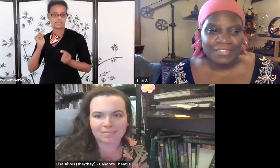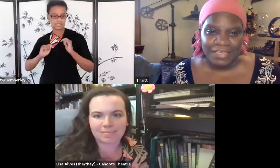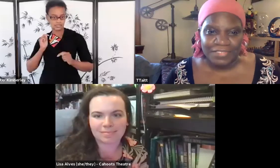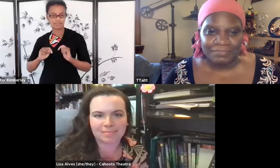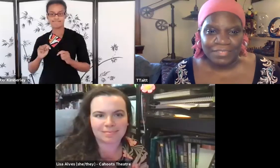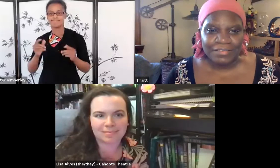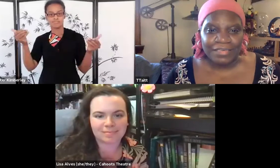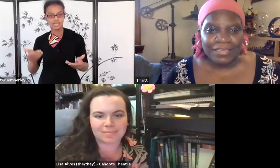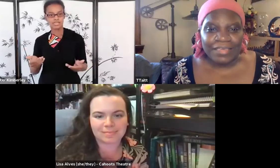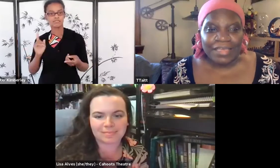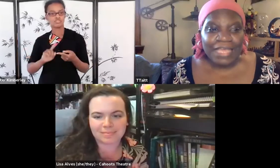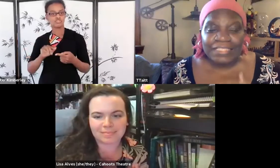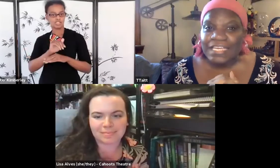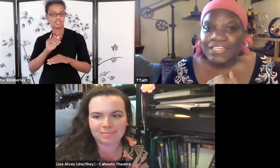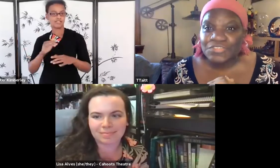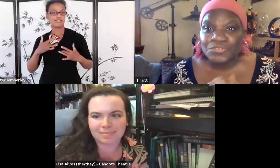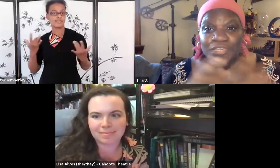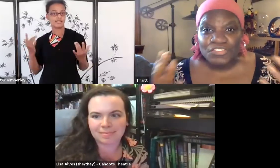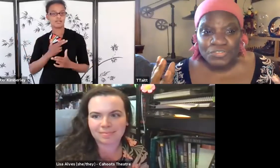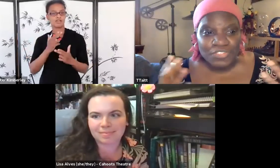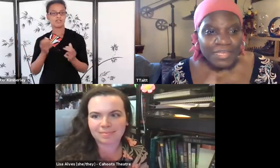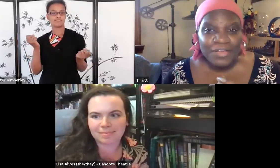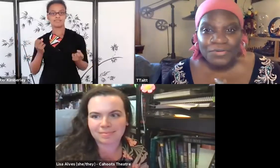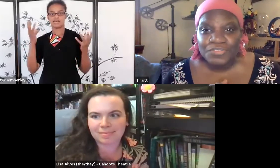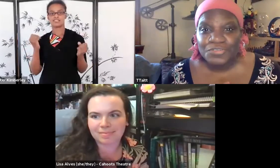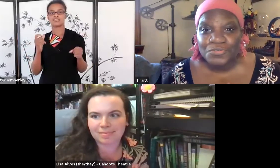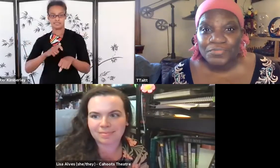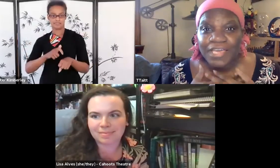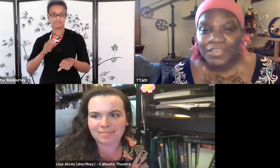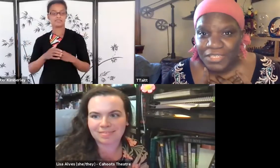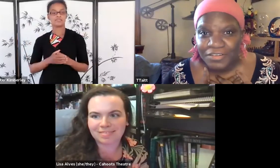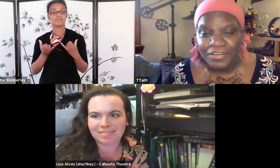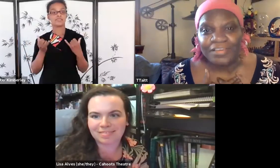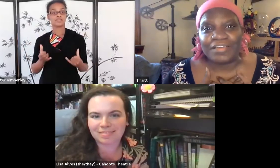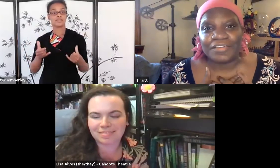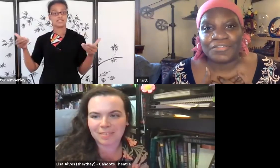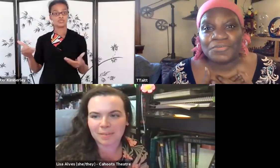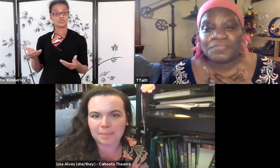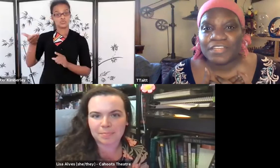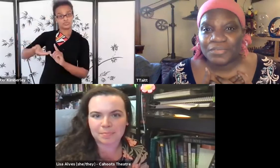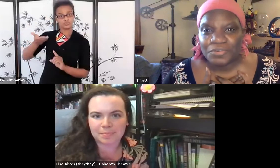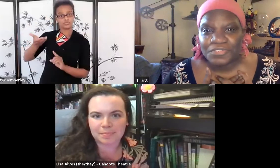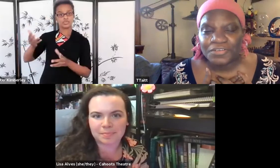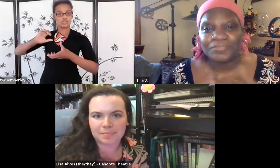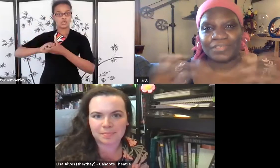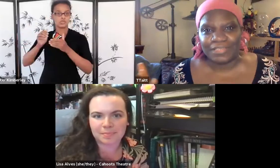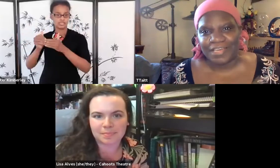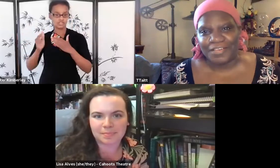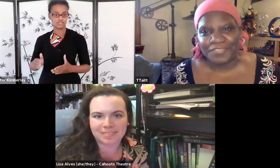Times. I'd like to introduce you now to my co-leader, Cahoots Managing Producer, Lisa Alves.